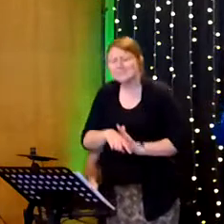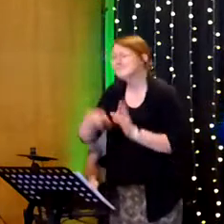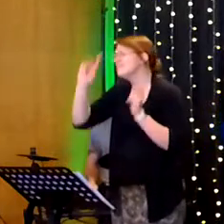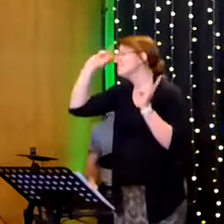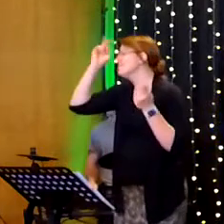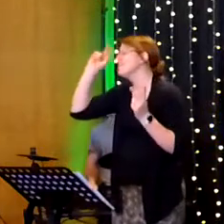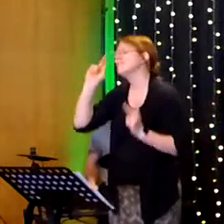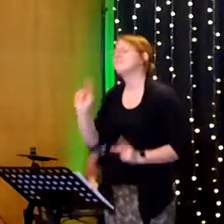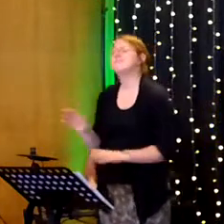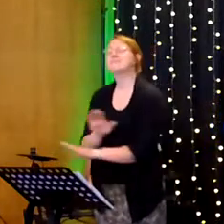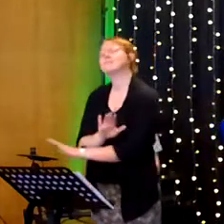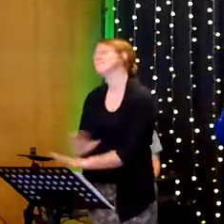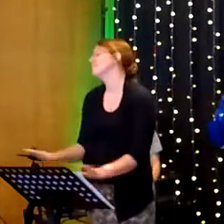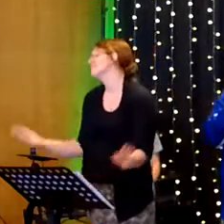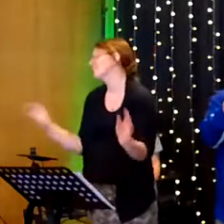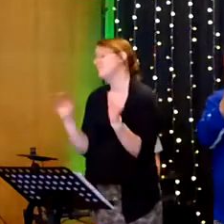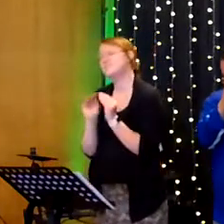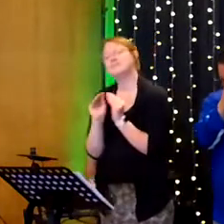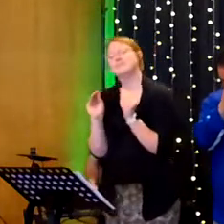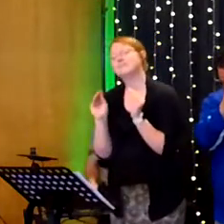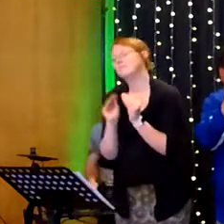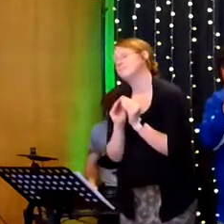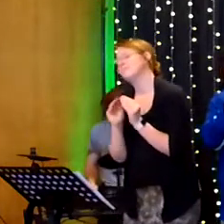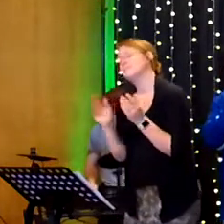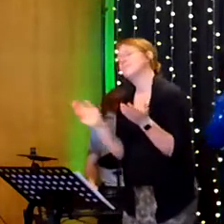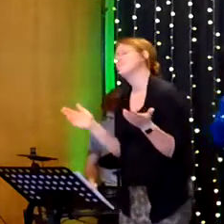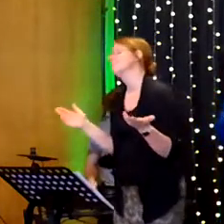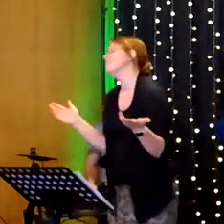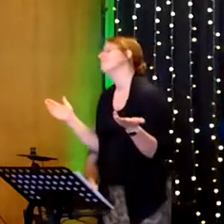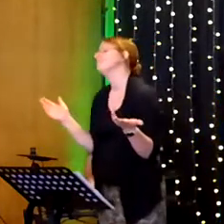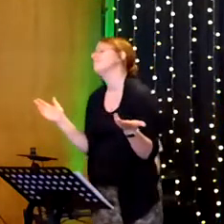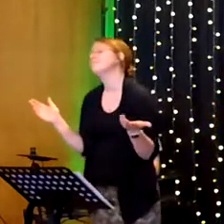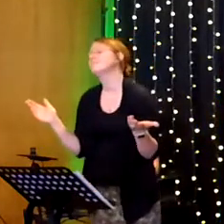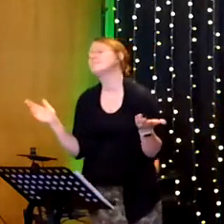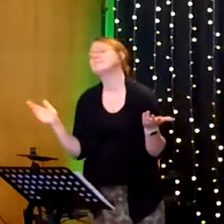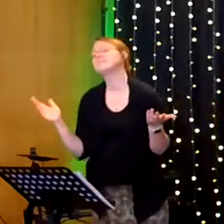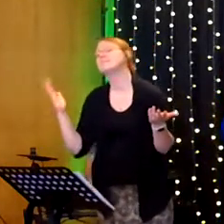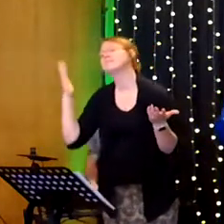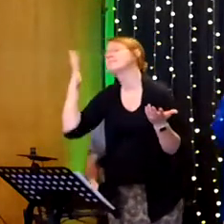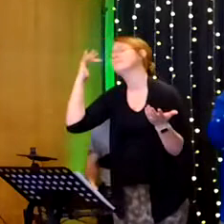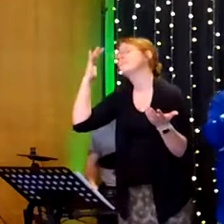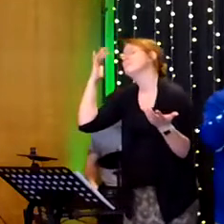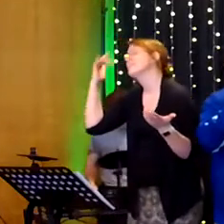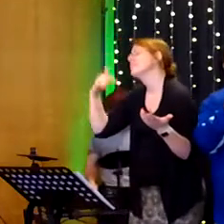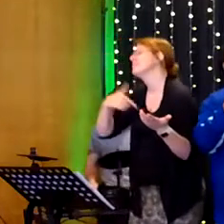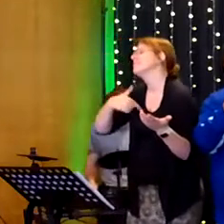I'm no longer a slave to fear.